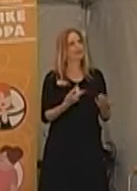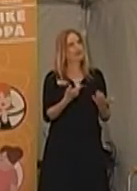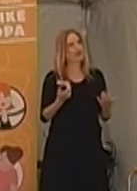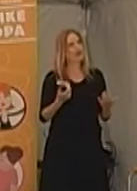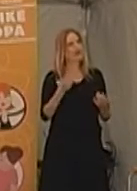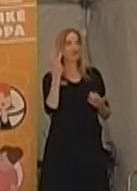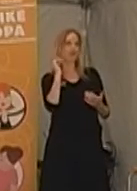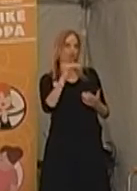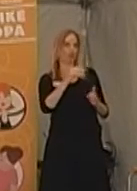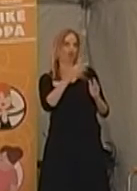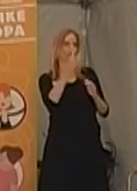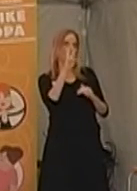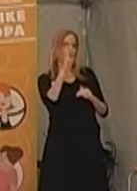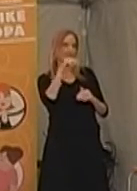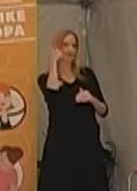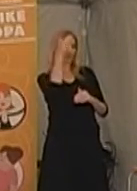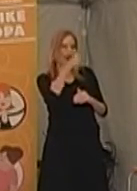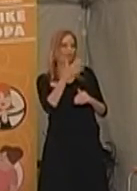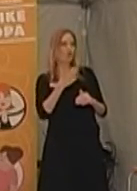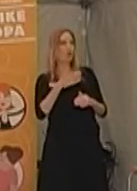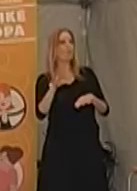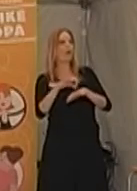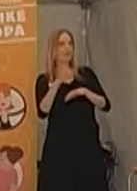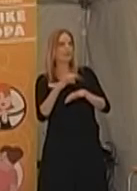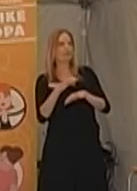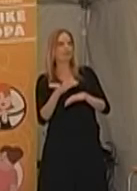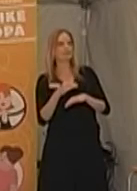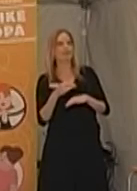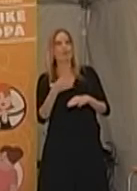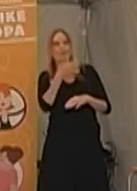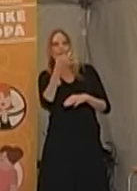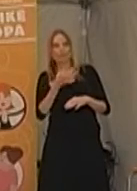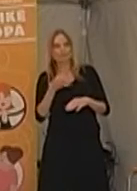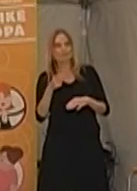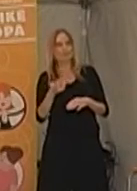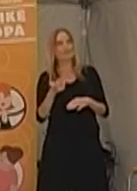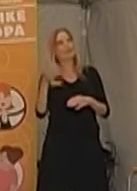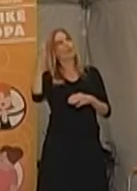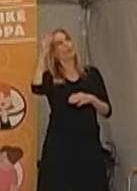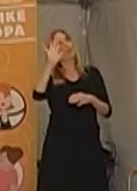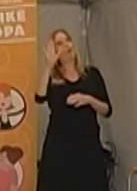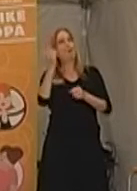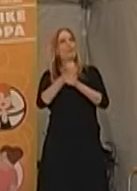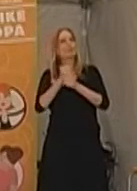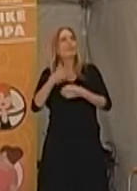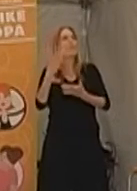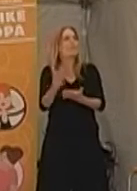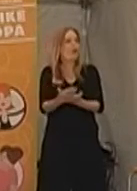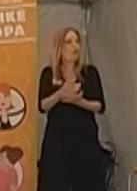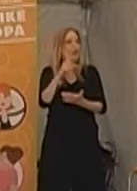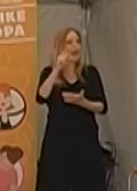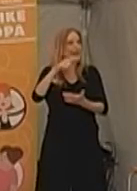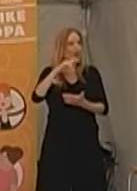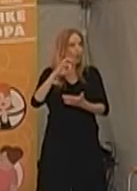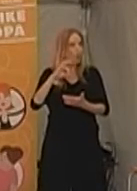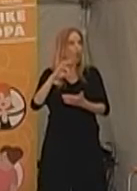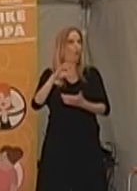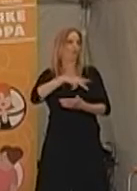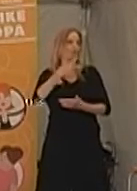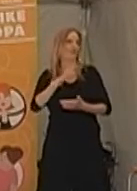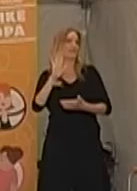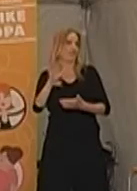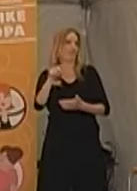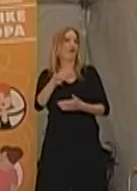of 2013, my husband came home one day and told me he'd been offered his dream job working for Lego in Denmark.